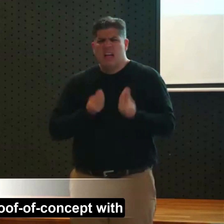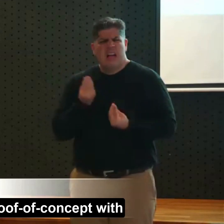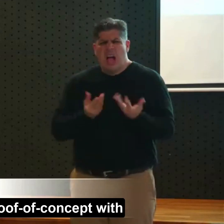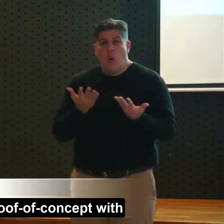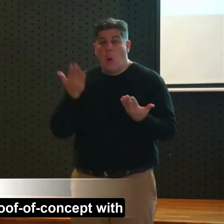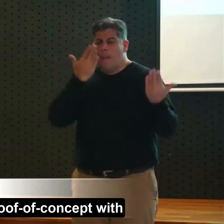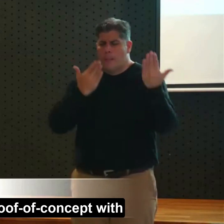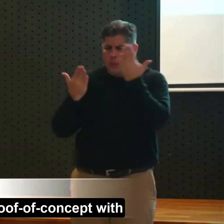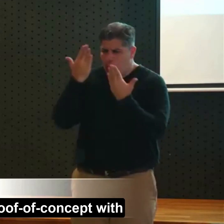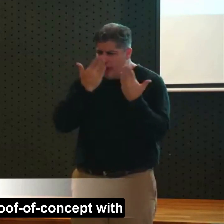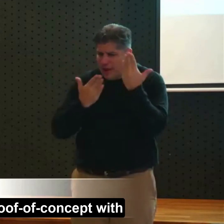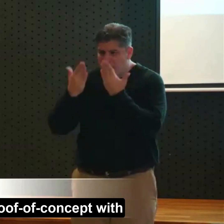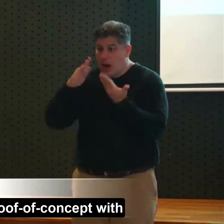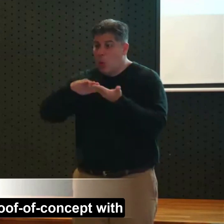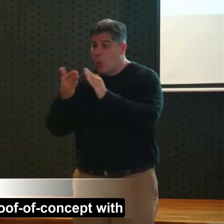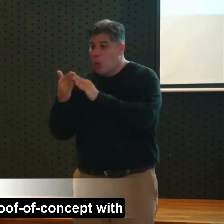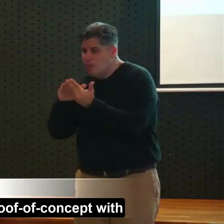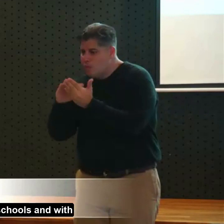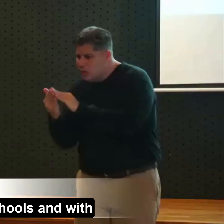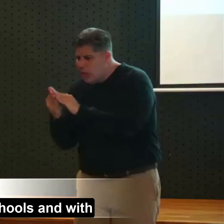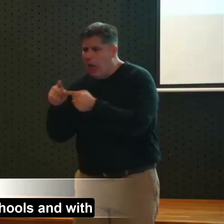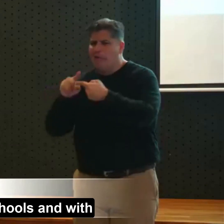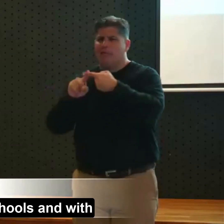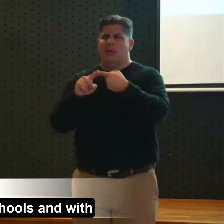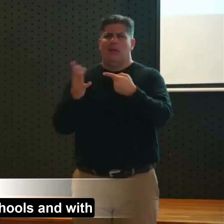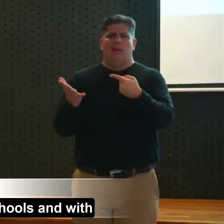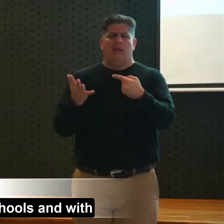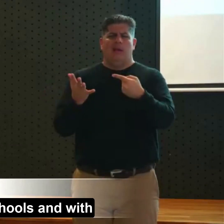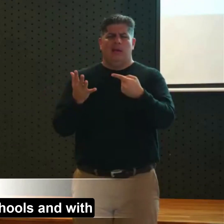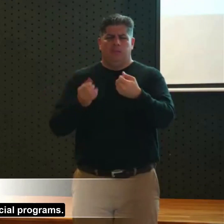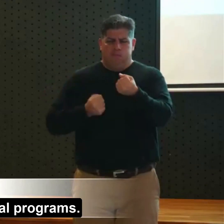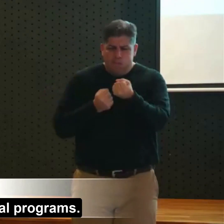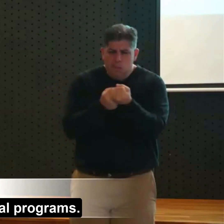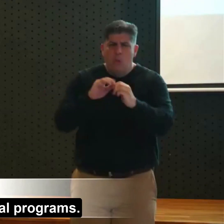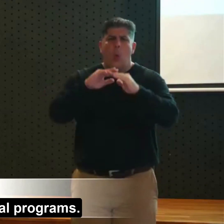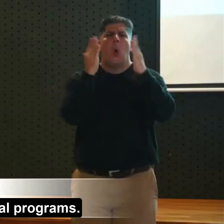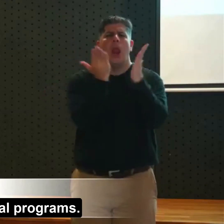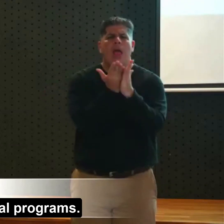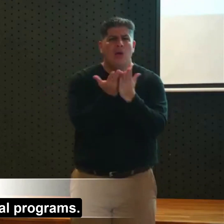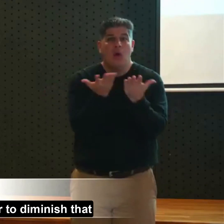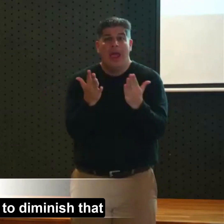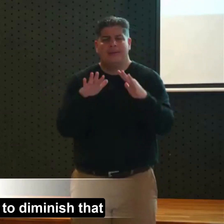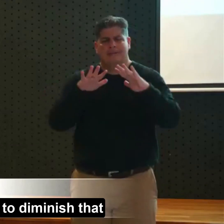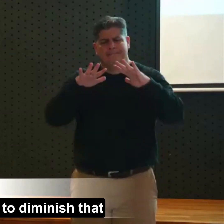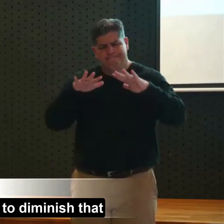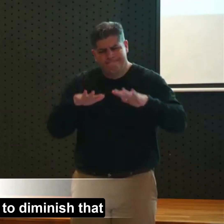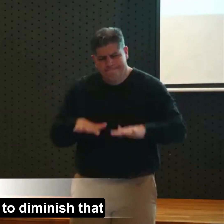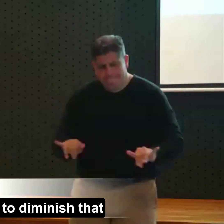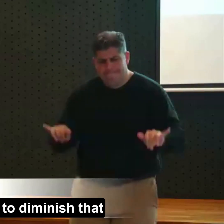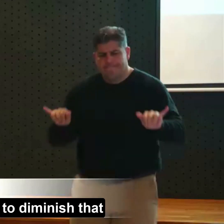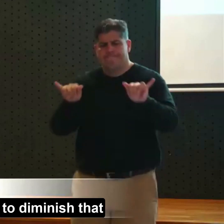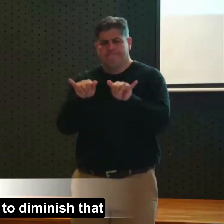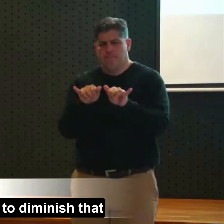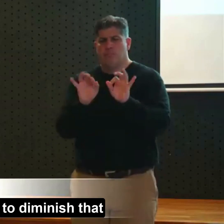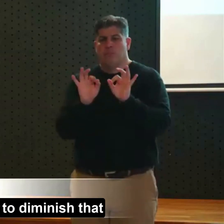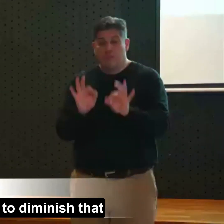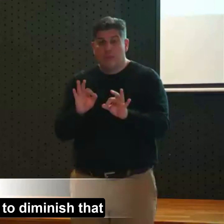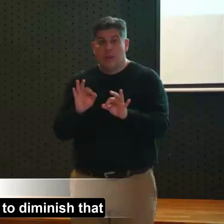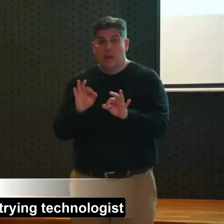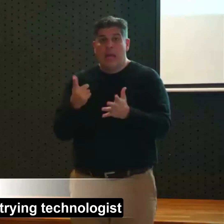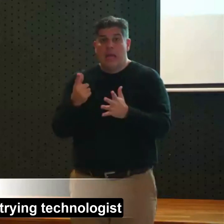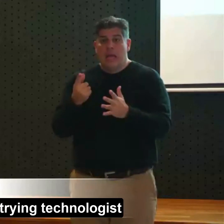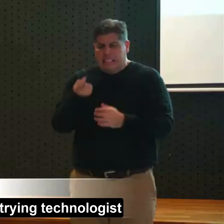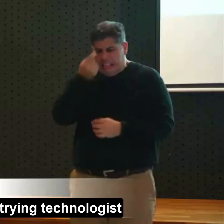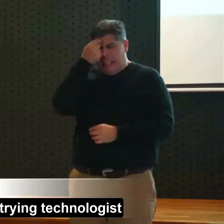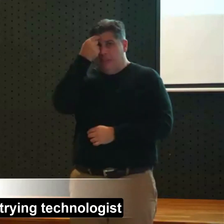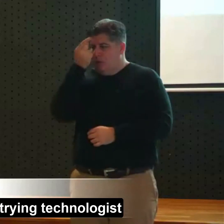do proof of concept with the schools and with social programs in order to diminish